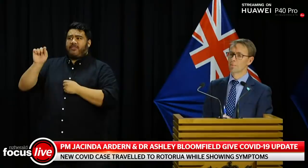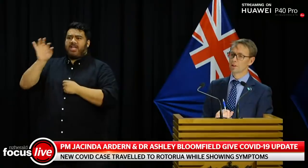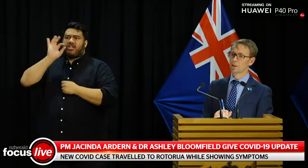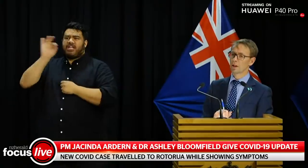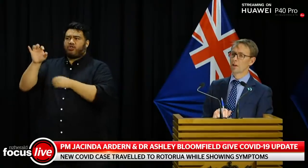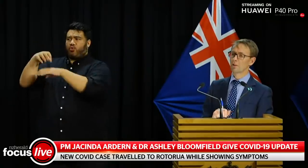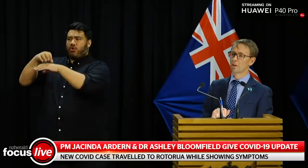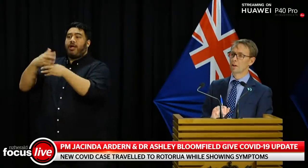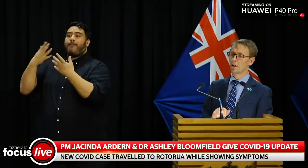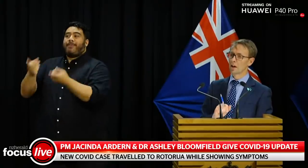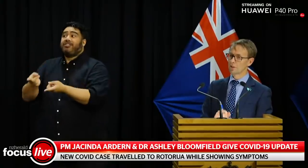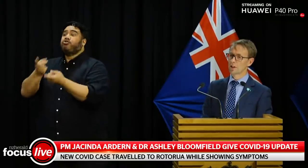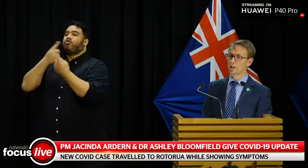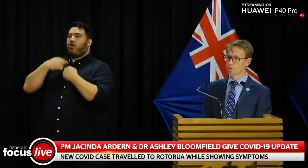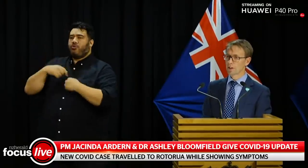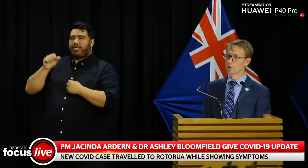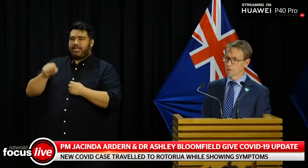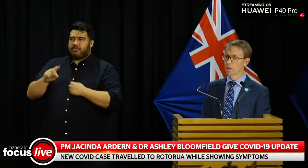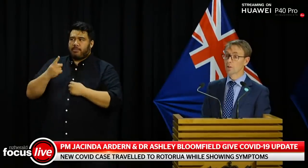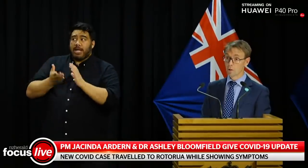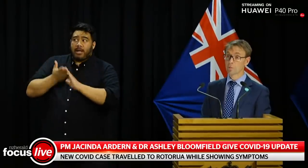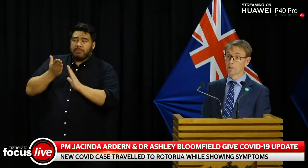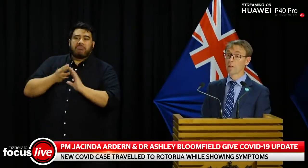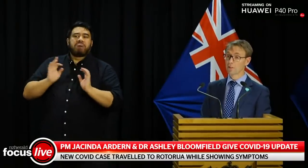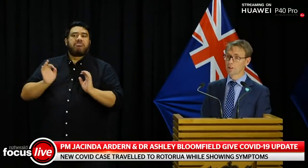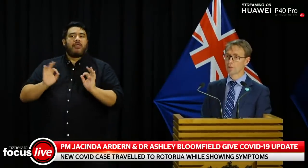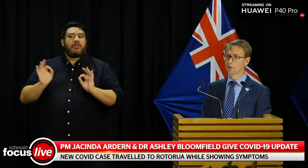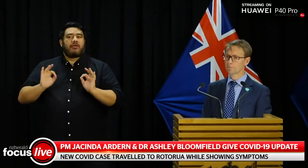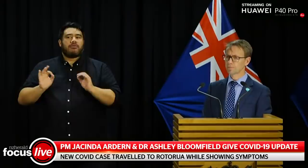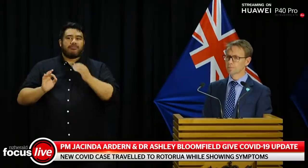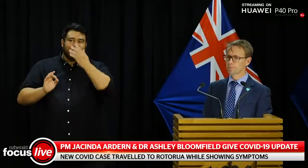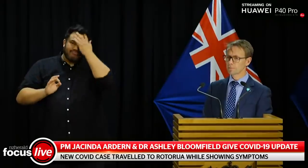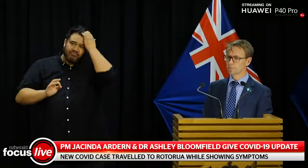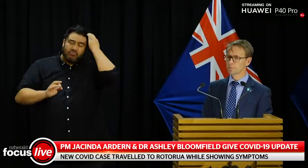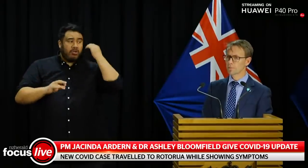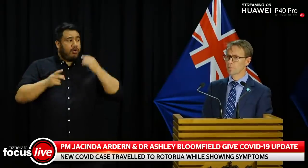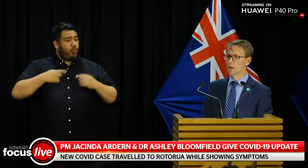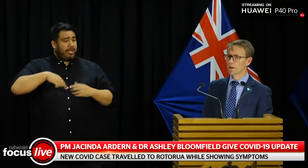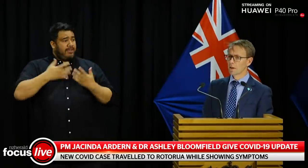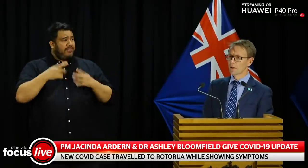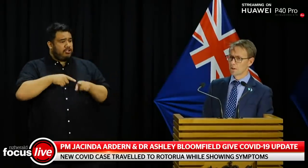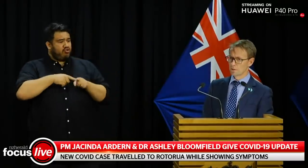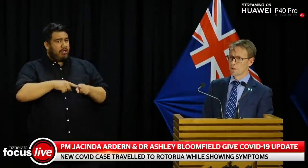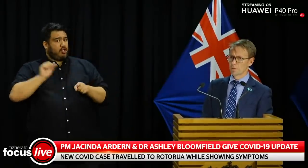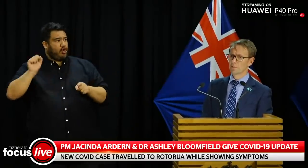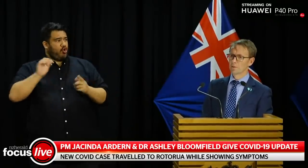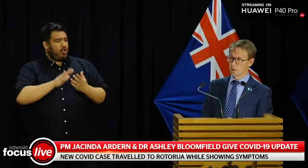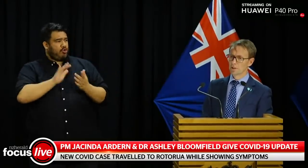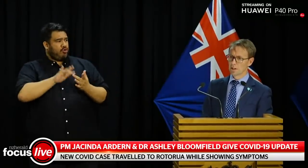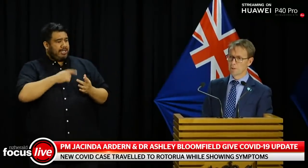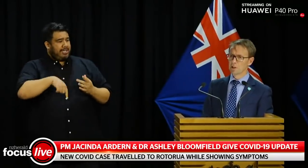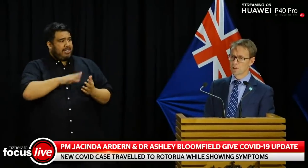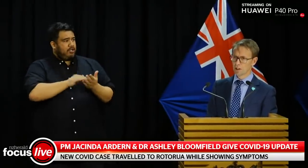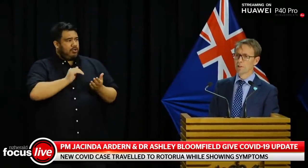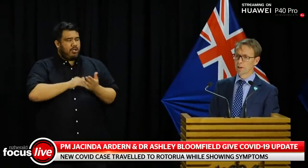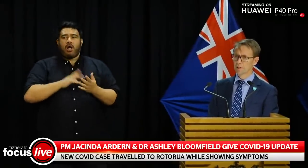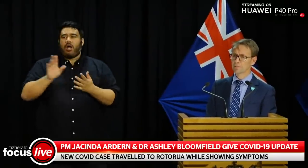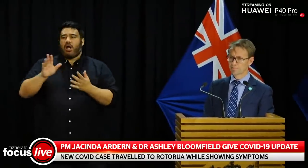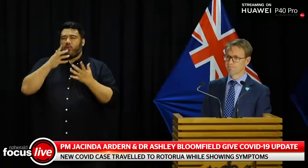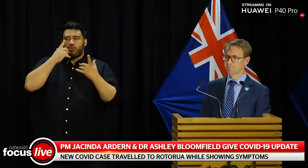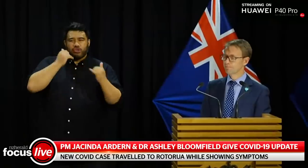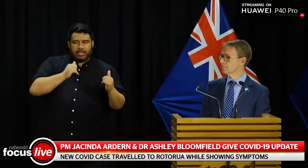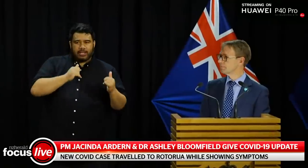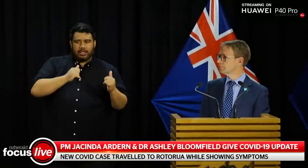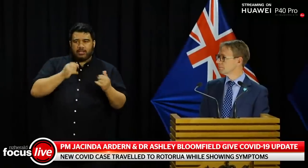there, but I haven't had an update on that. I'll provide that this afternoon. Her close contacts, though, granted she has tested positive? Let me check on